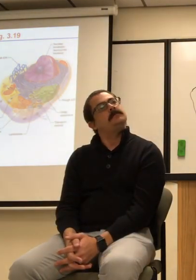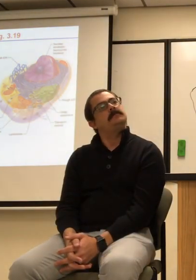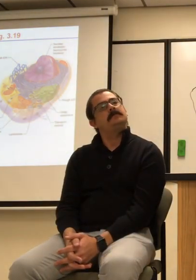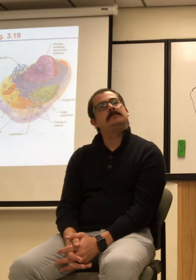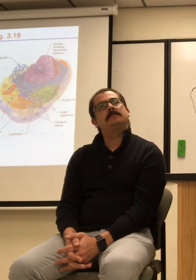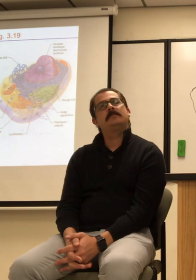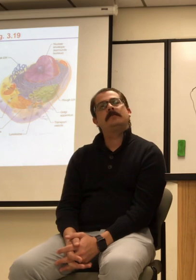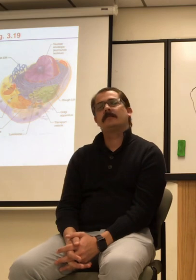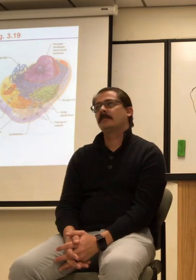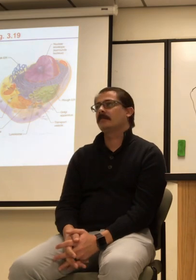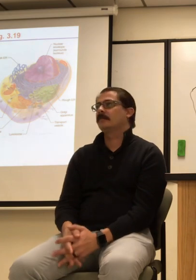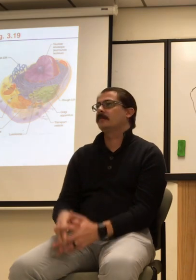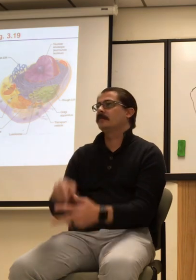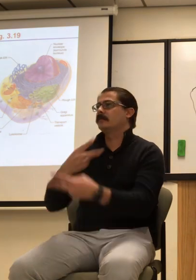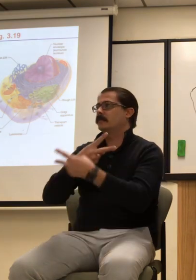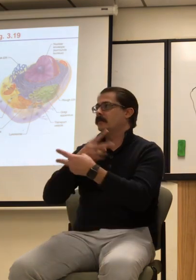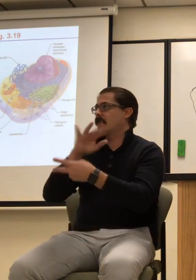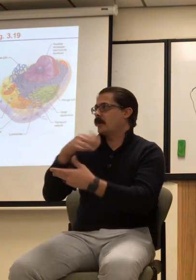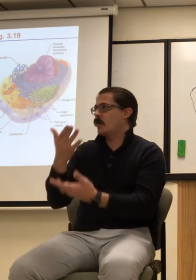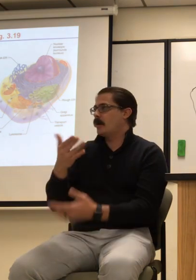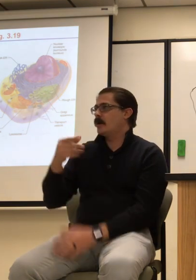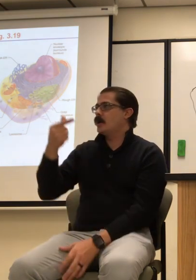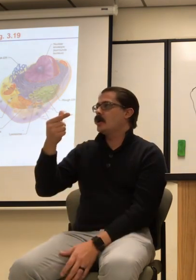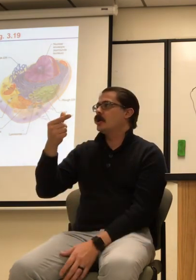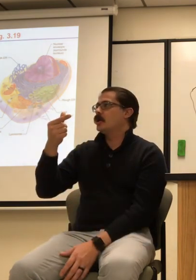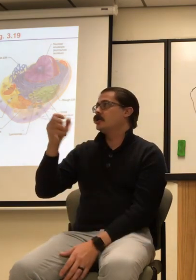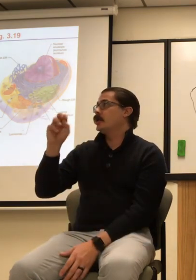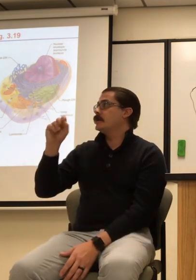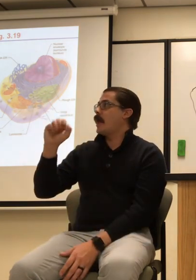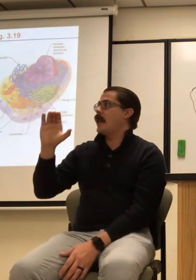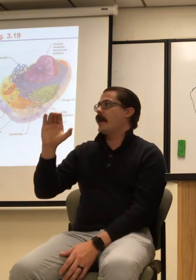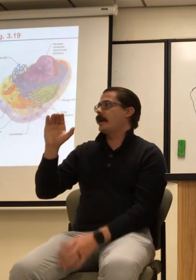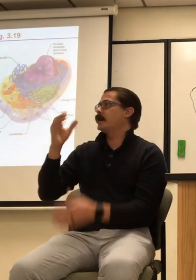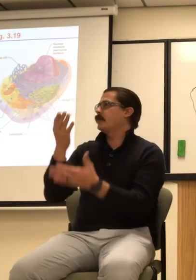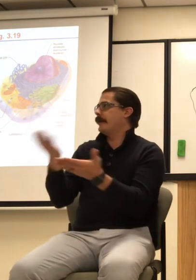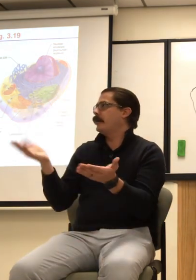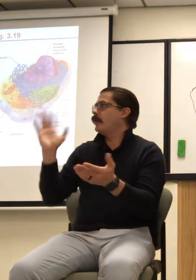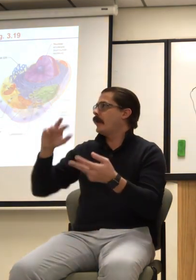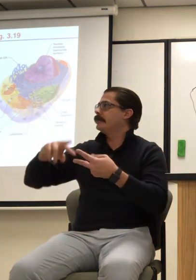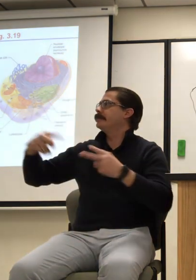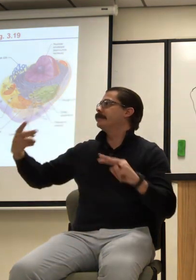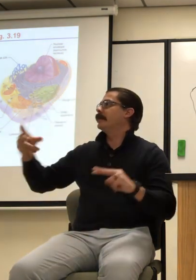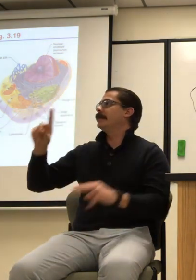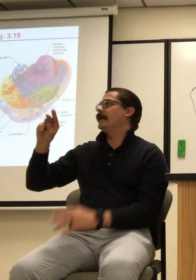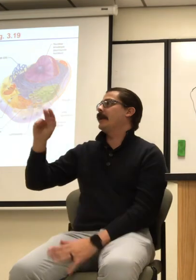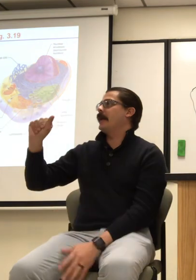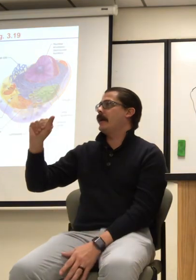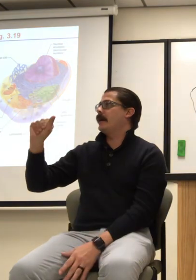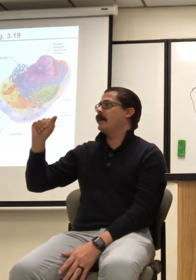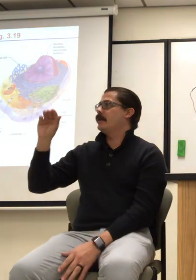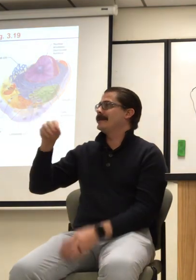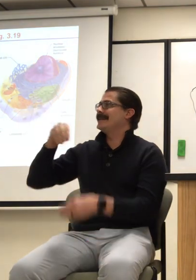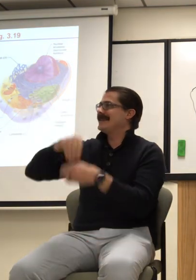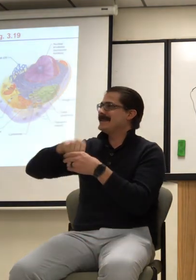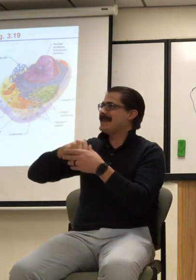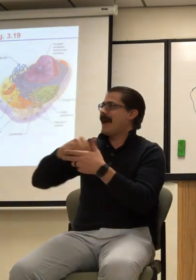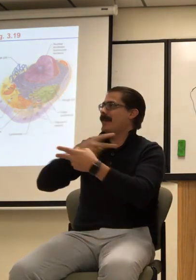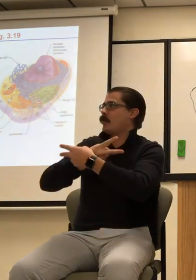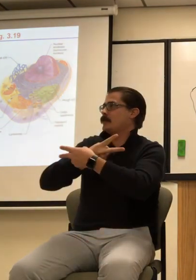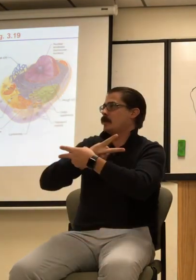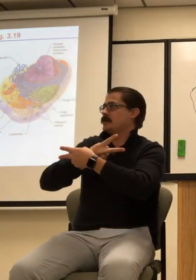The genetic material, which we now know is DNA, right? So DNA is wound up in the